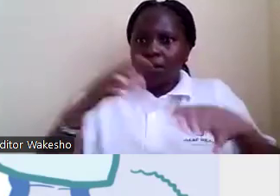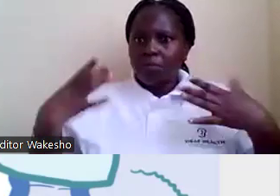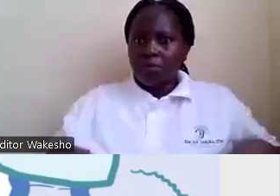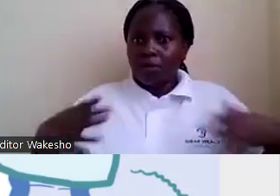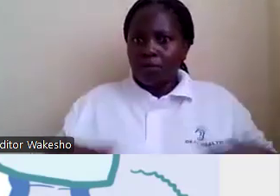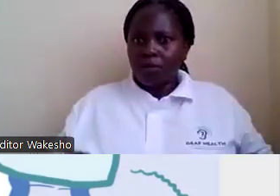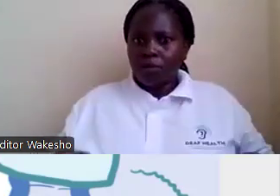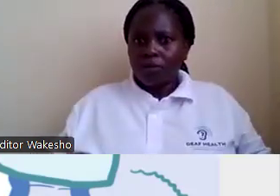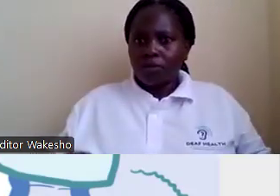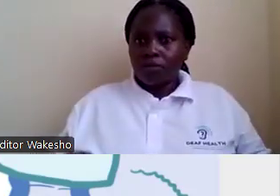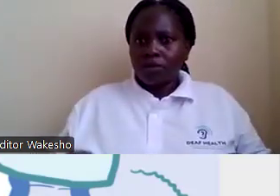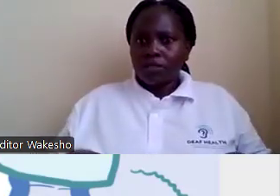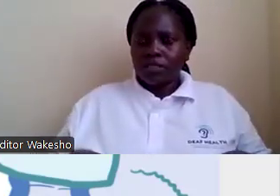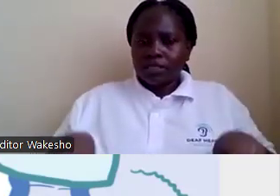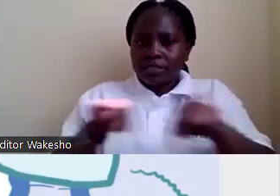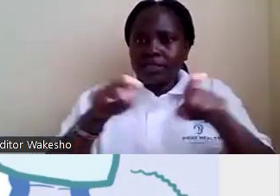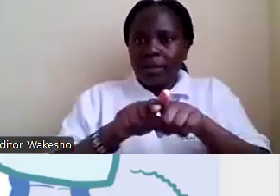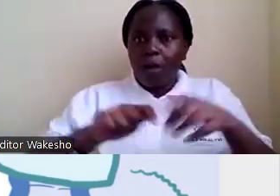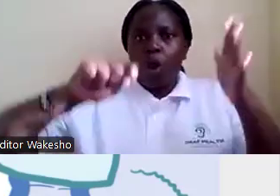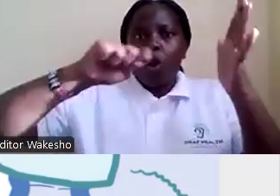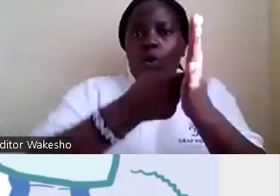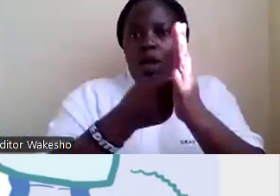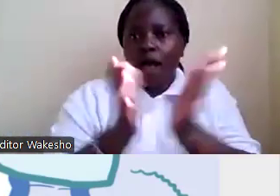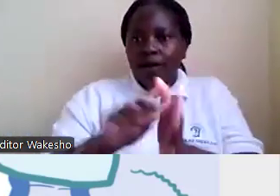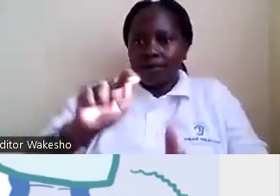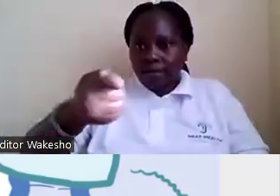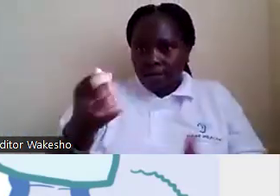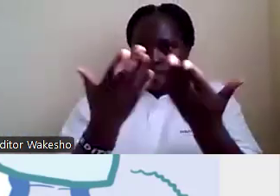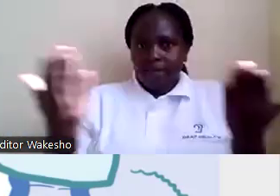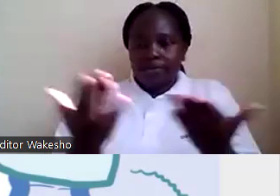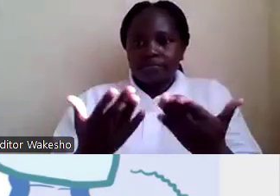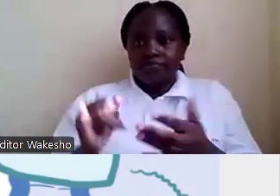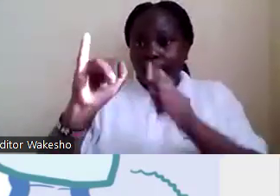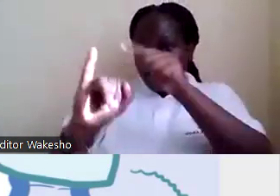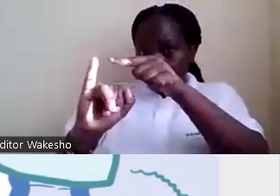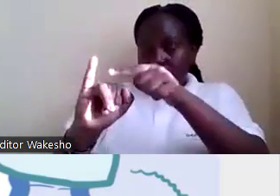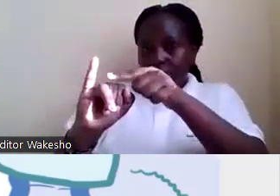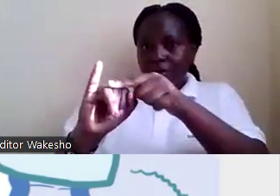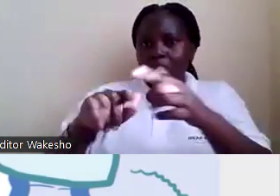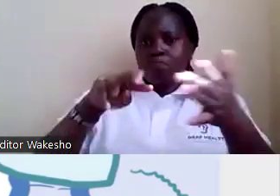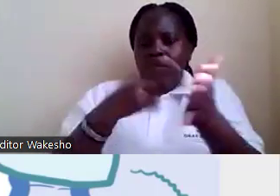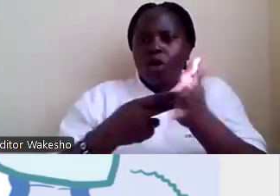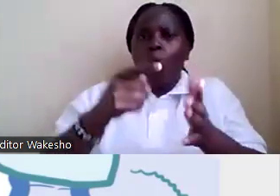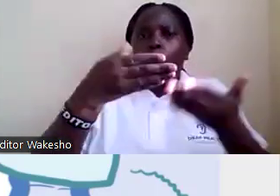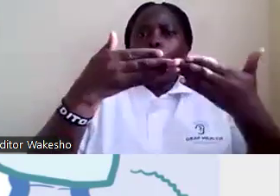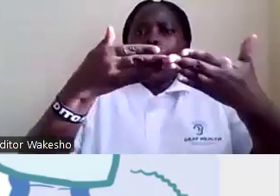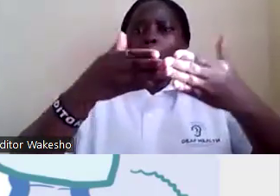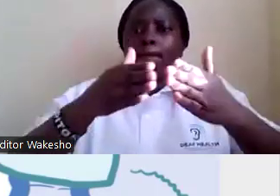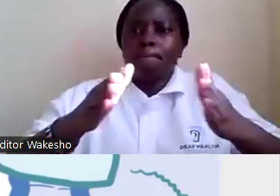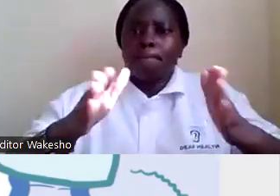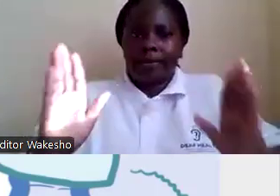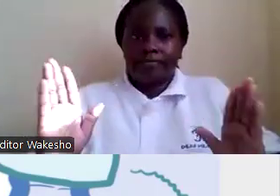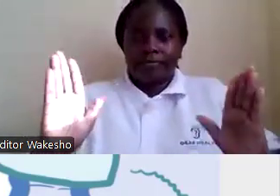lock and key phenomenon, right? So it's like insulin is the key, right? That is opening up the